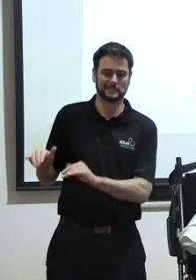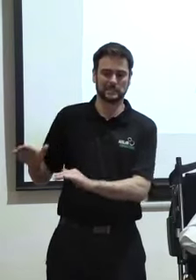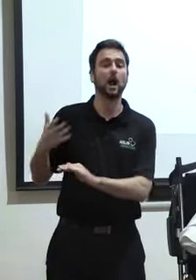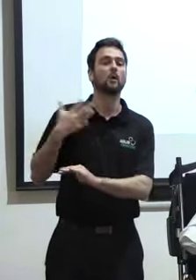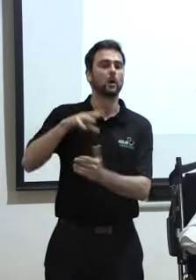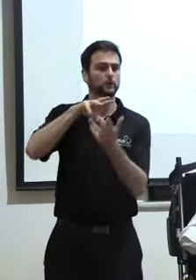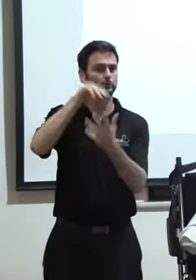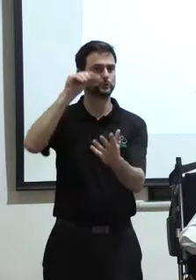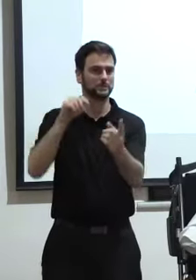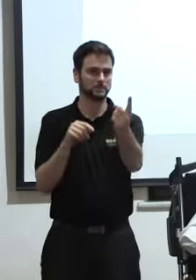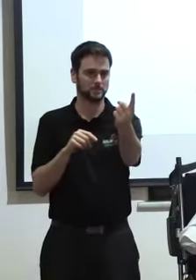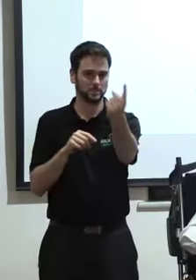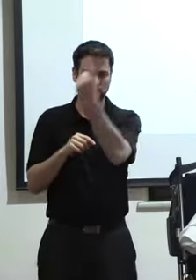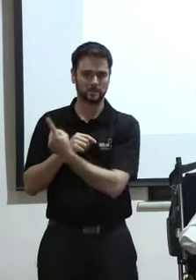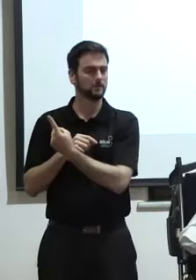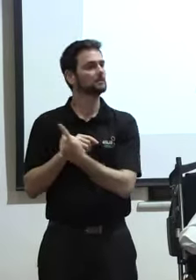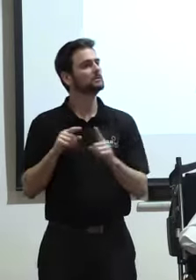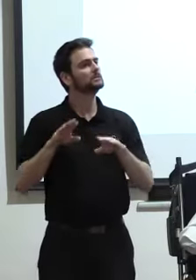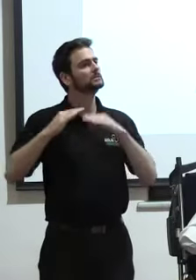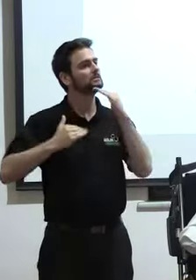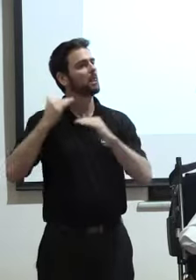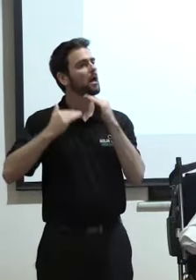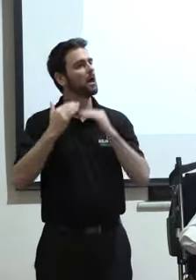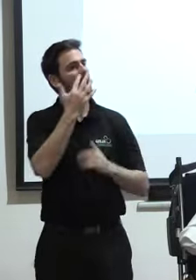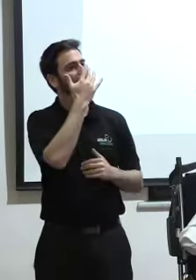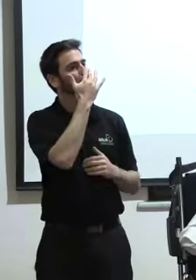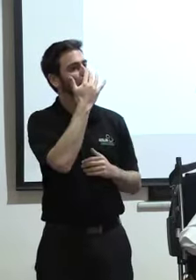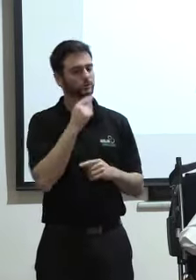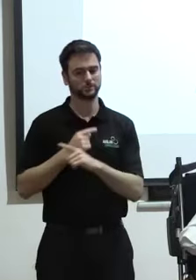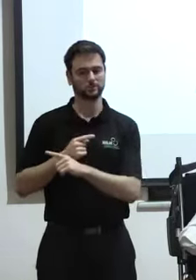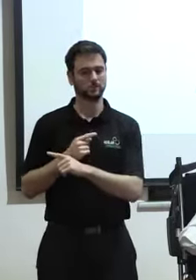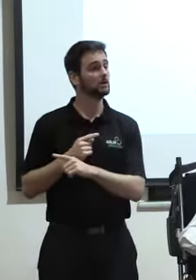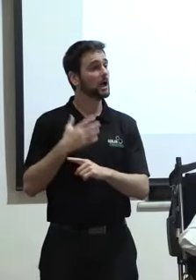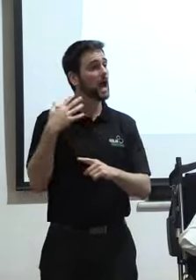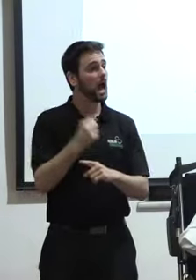here, there are more options available to you if that's what you want to do.